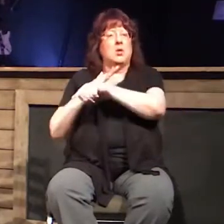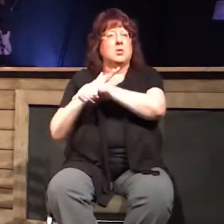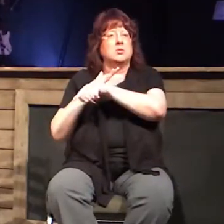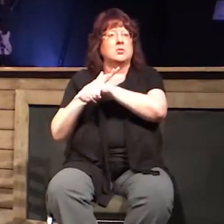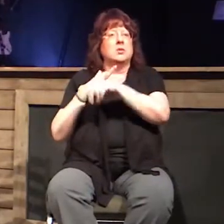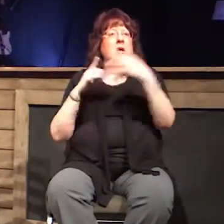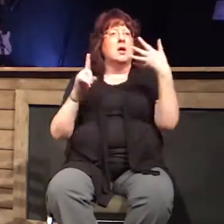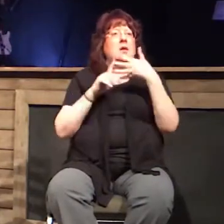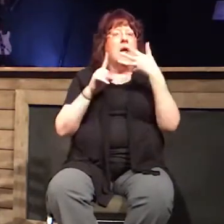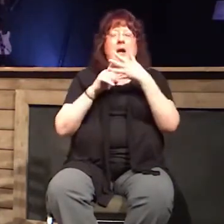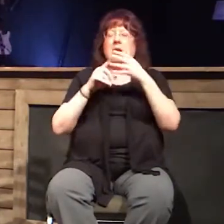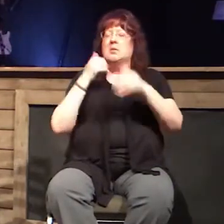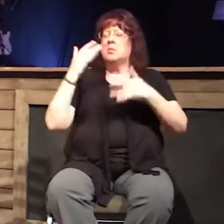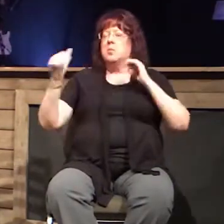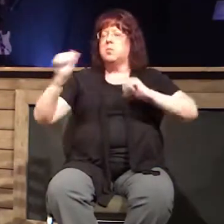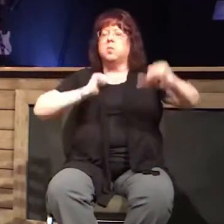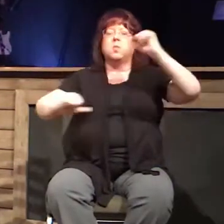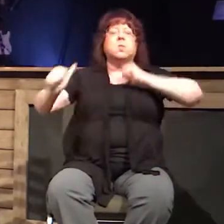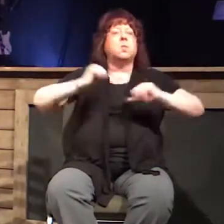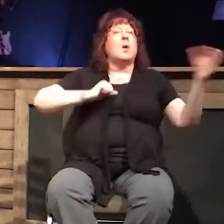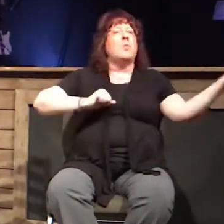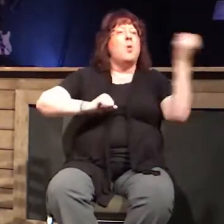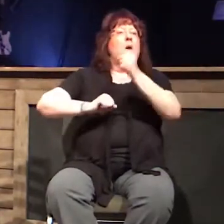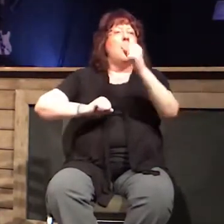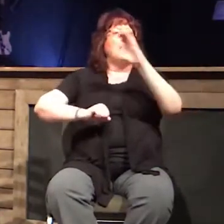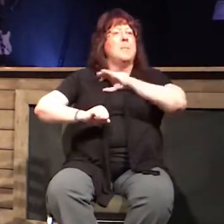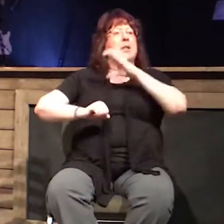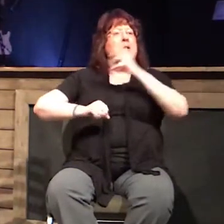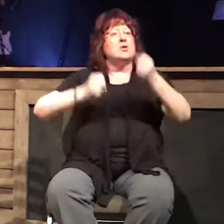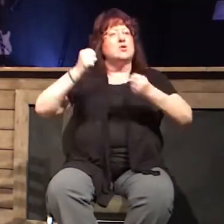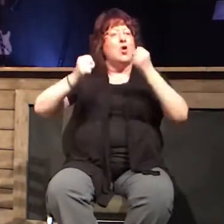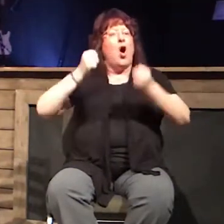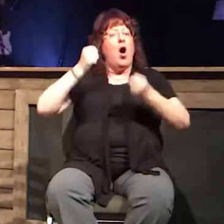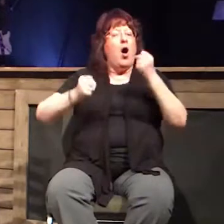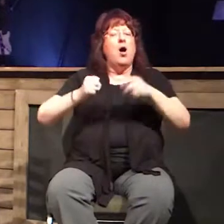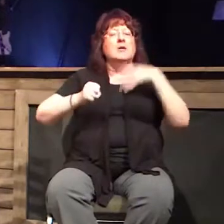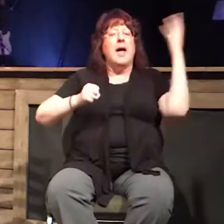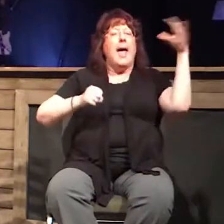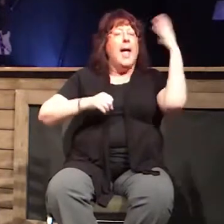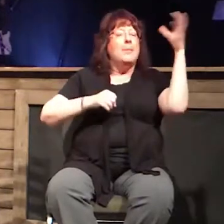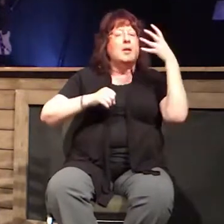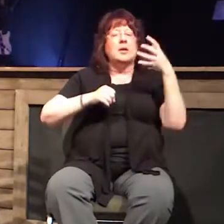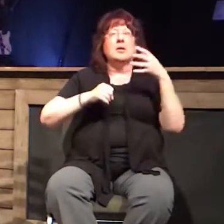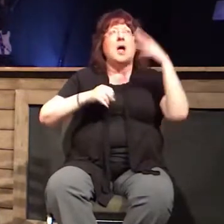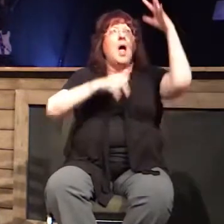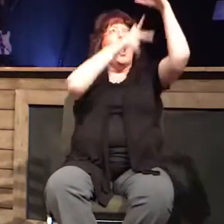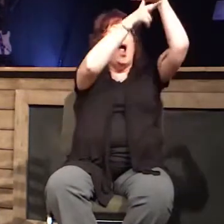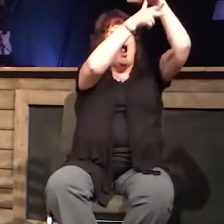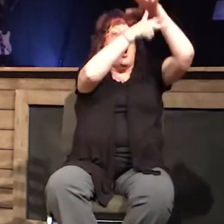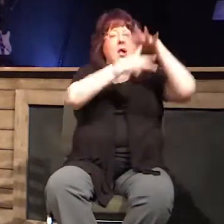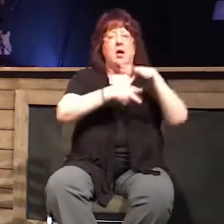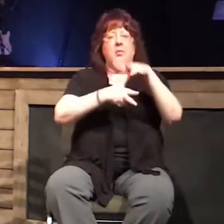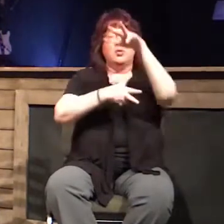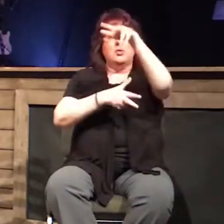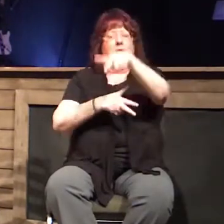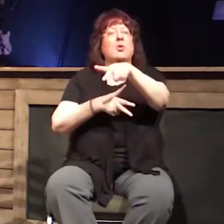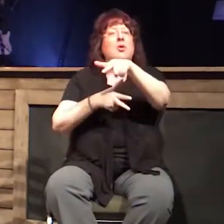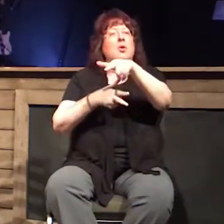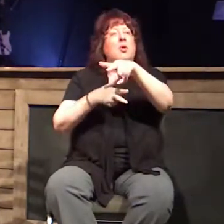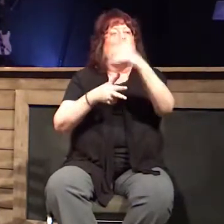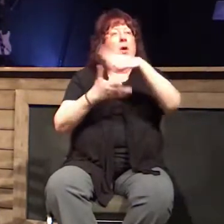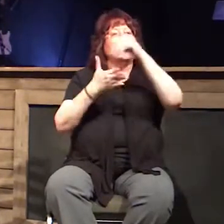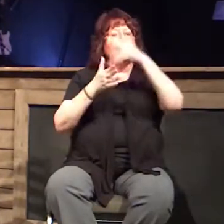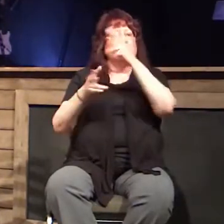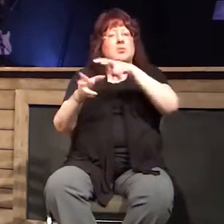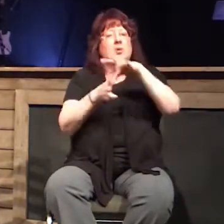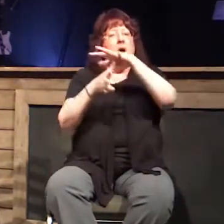This Cactus went all out. They brought in police cars, like six of them, ambulances. They dropped a helicopter on the football field and took one of the